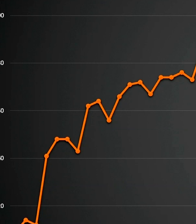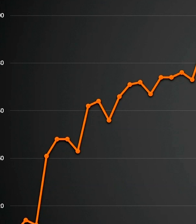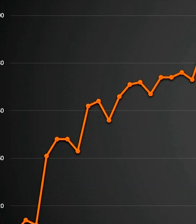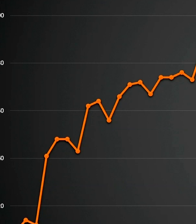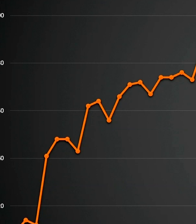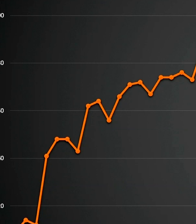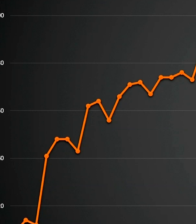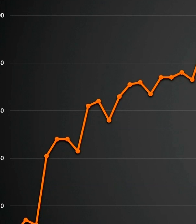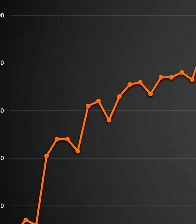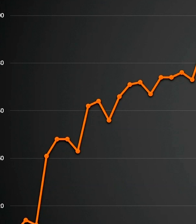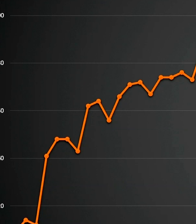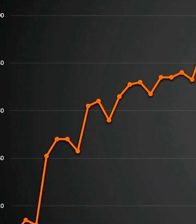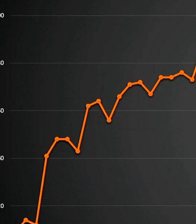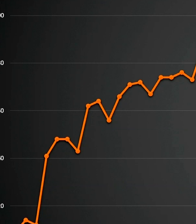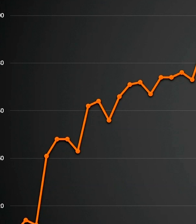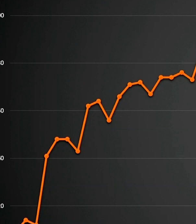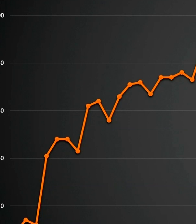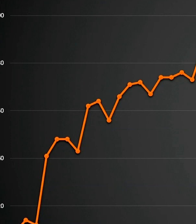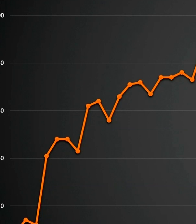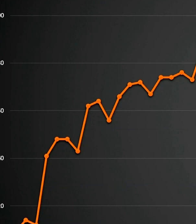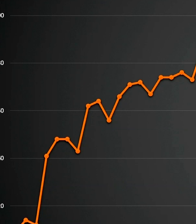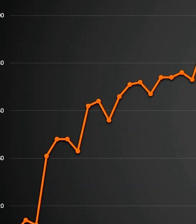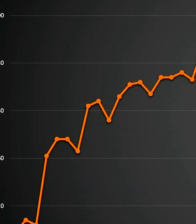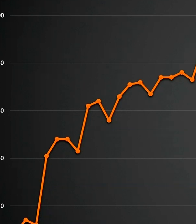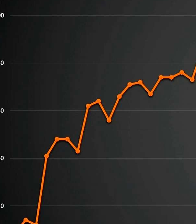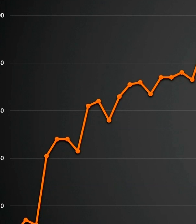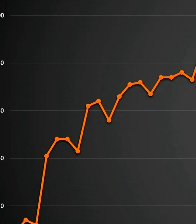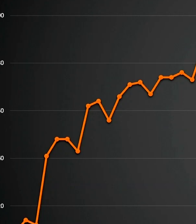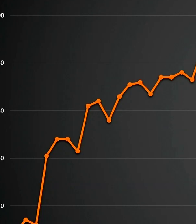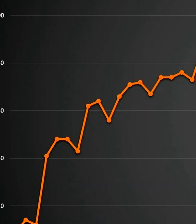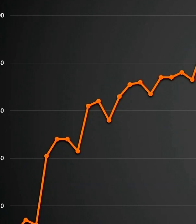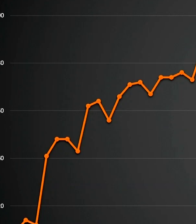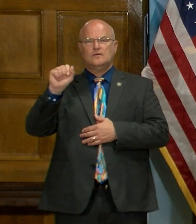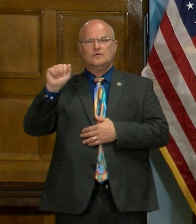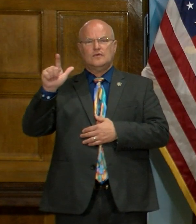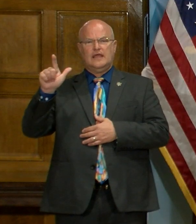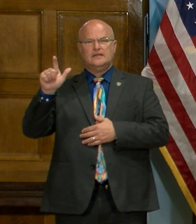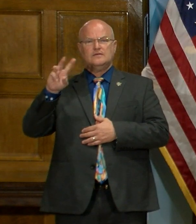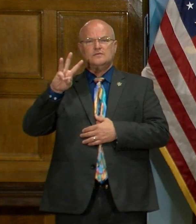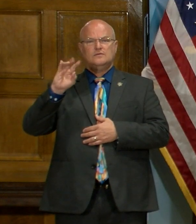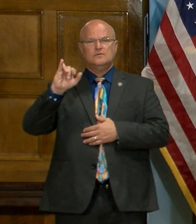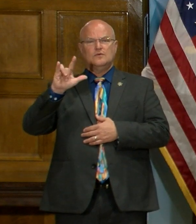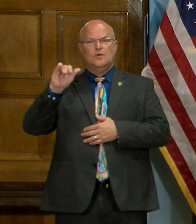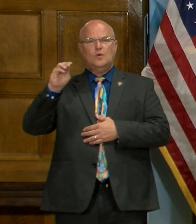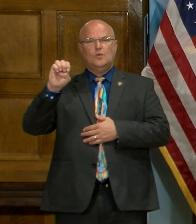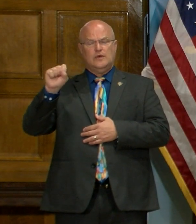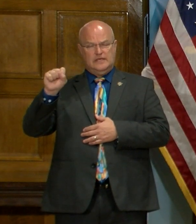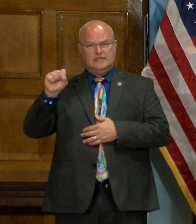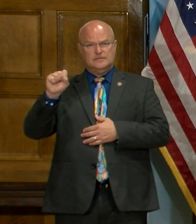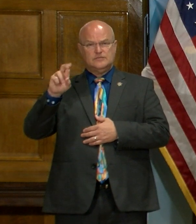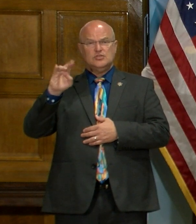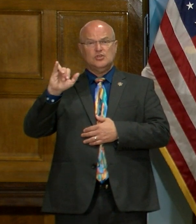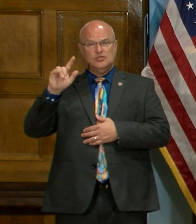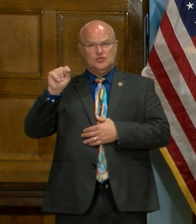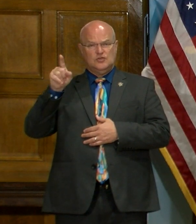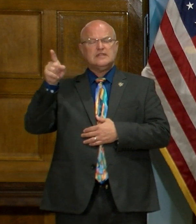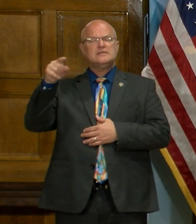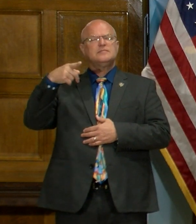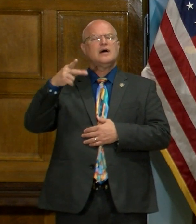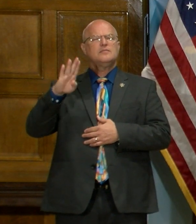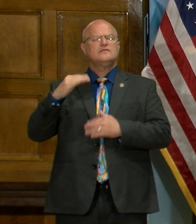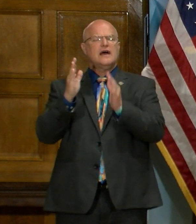today. And in terms of the Randall Williams unit, I did ask Dexter Payne to come